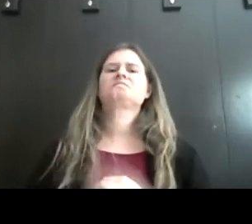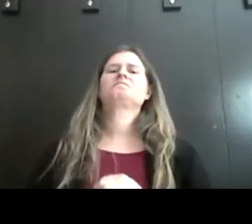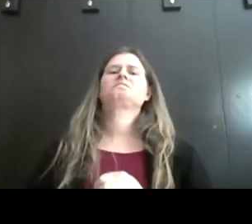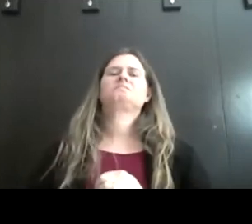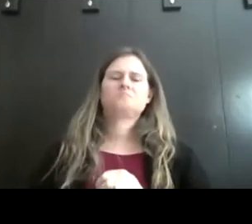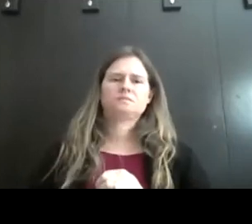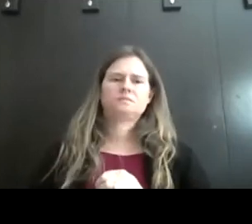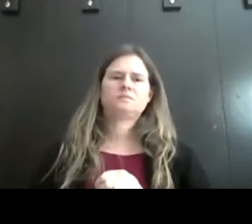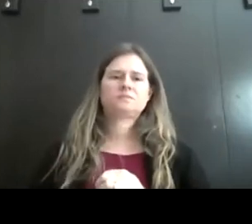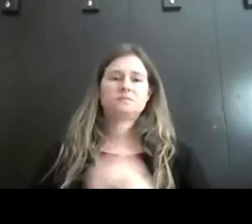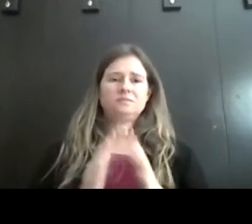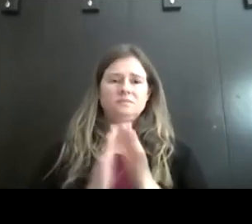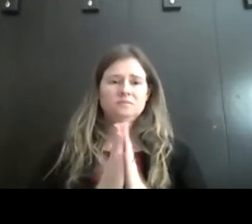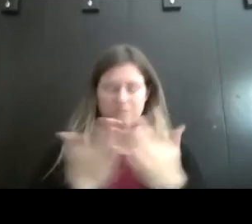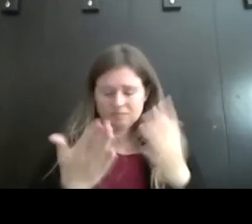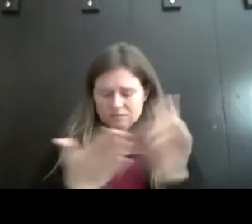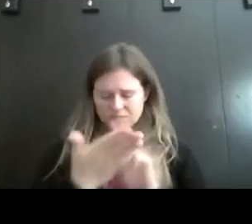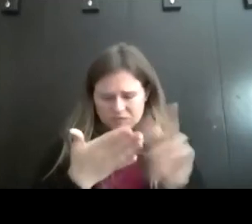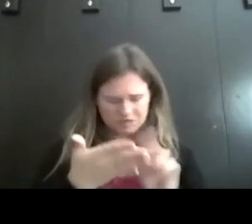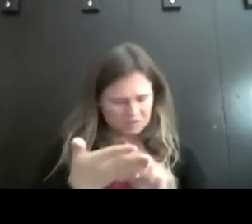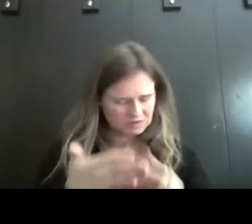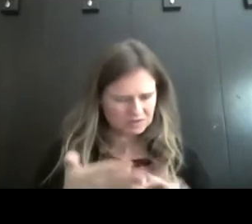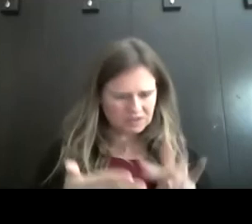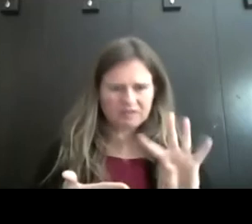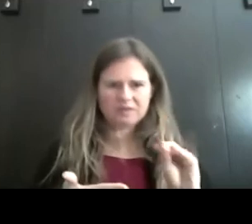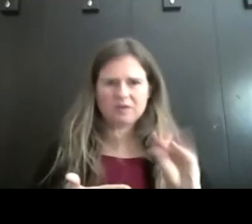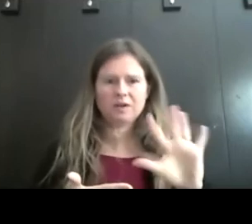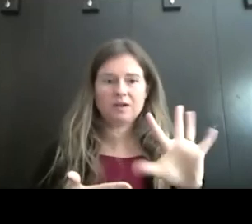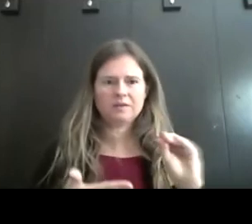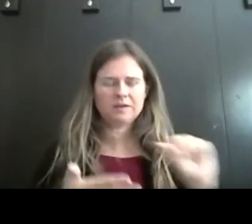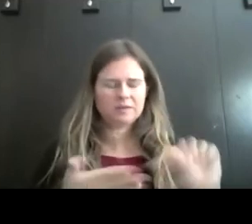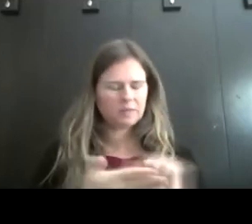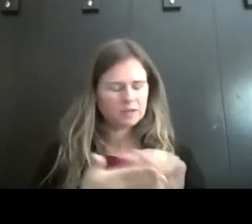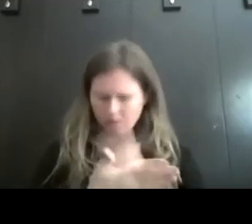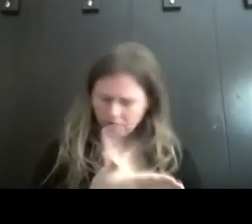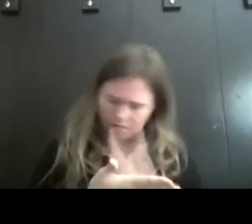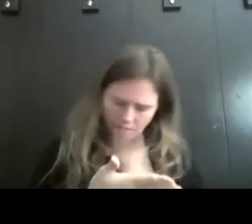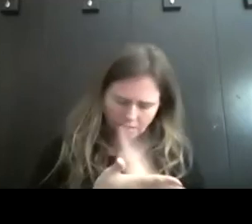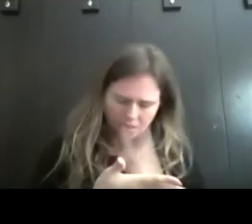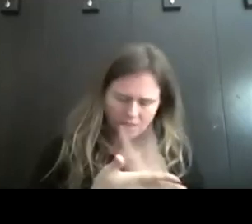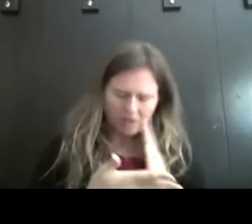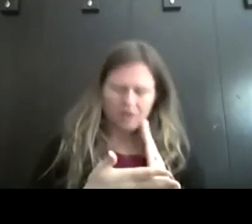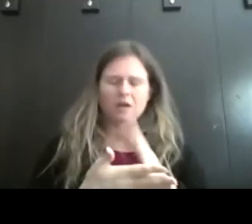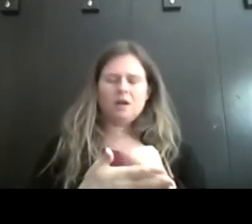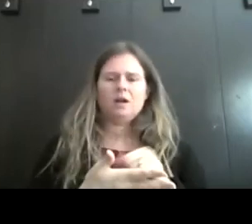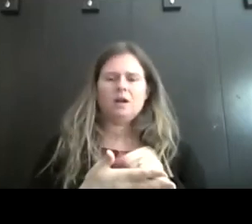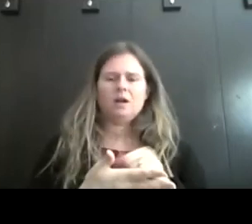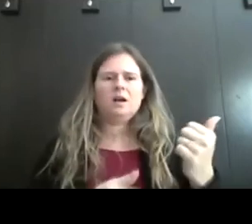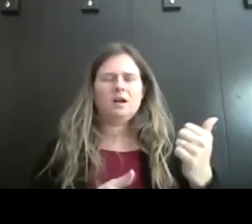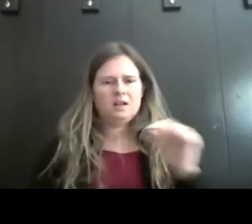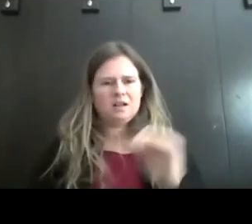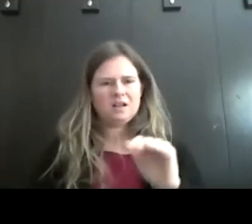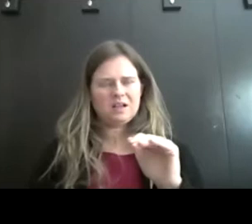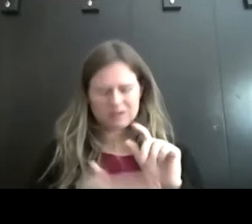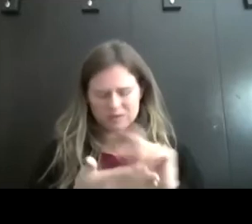was times I could read 40 or 50 pages and couldn't wait to get to the next chapter. And then there were nights that I would read